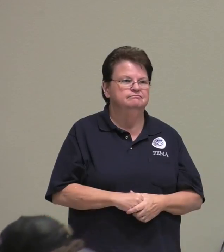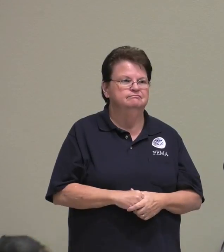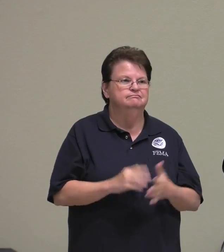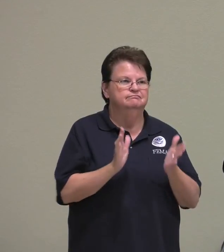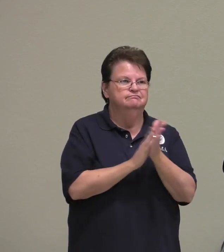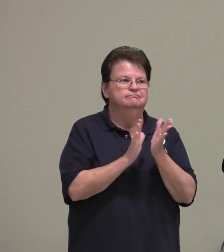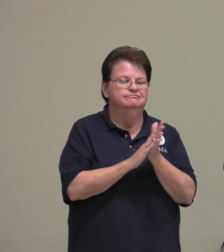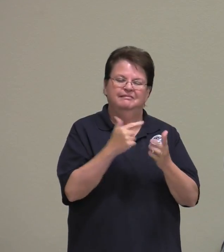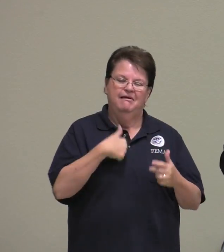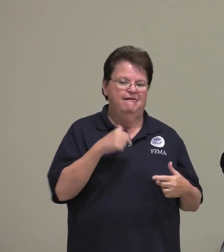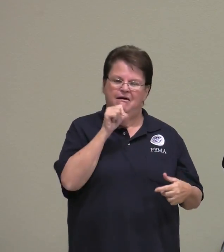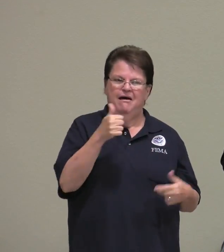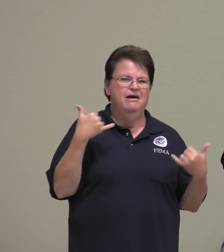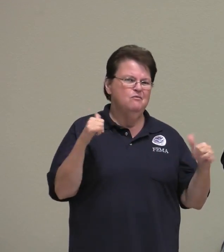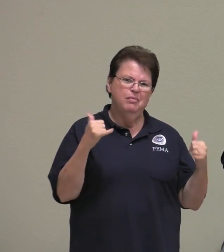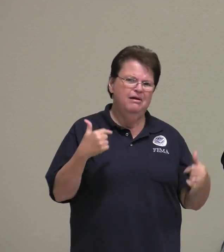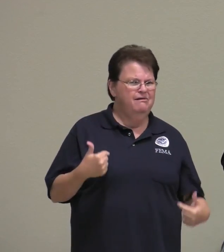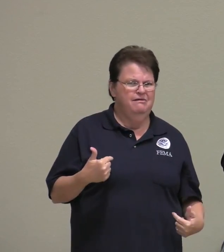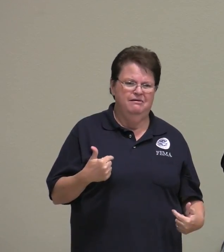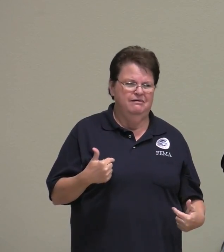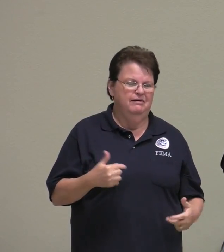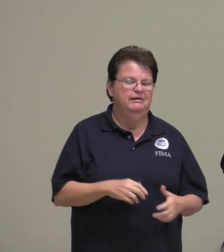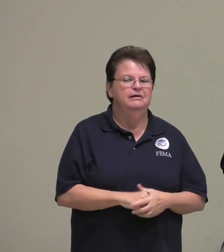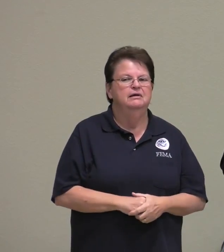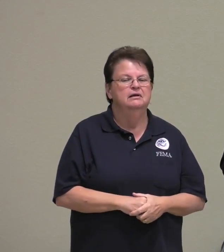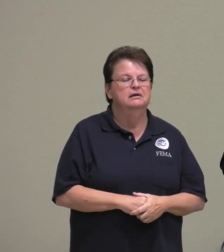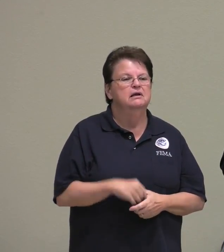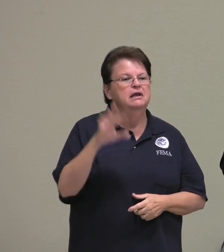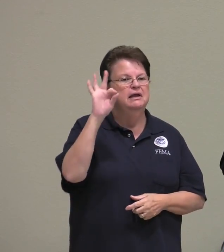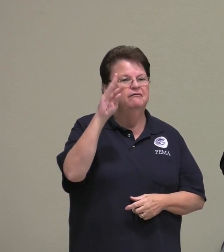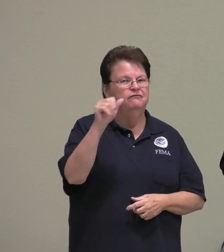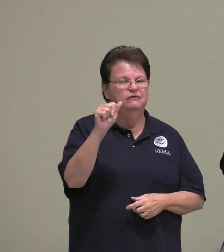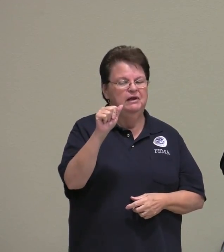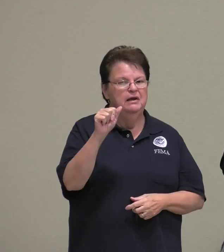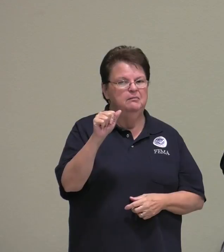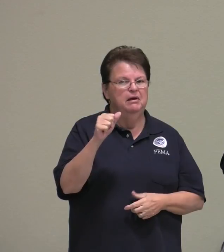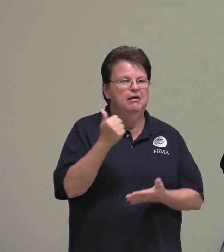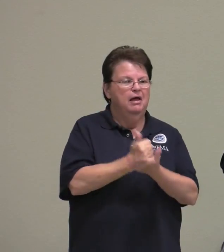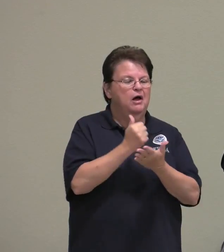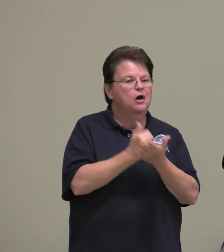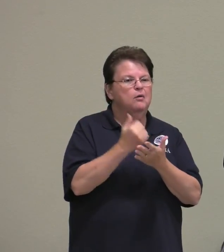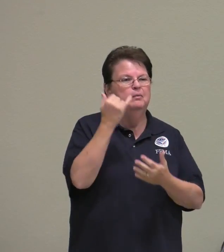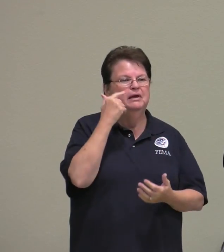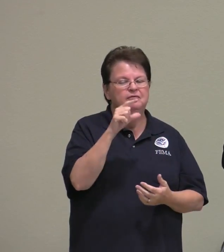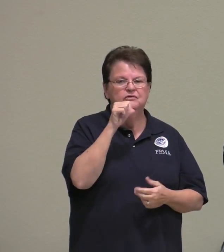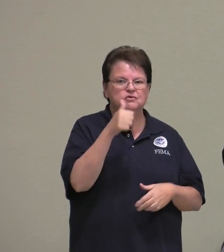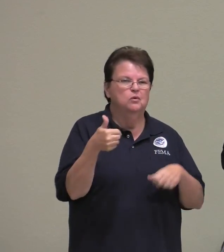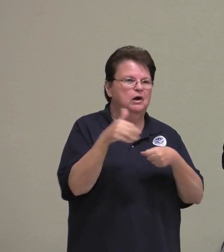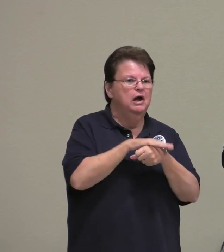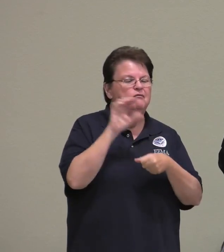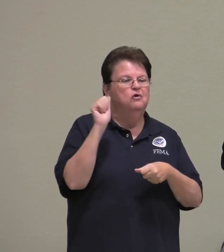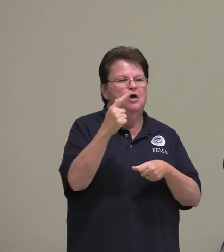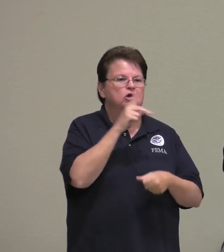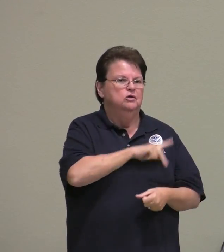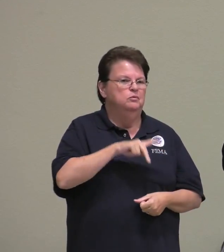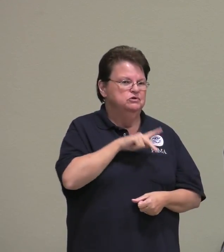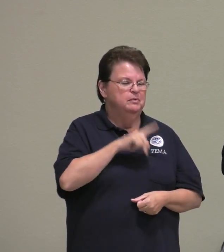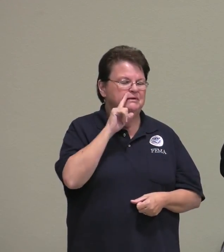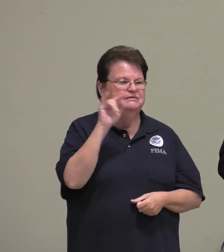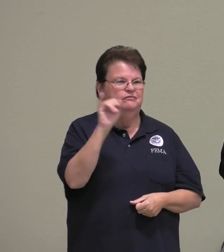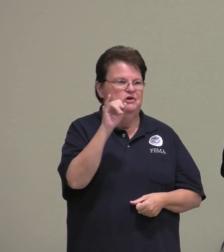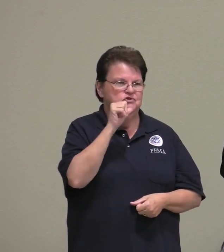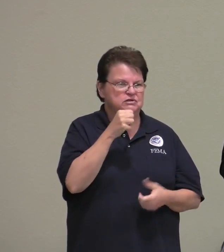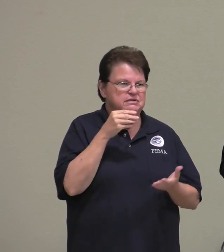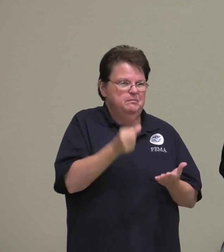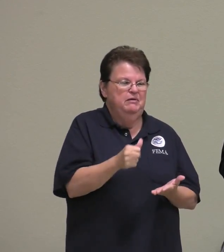I don't play. Okay. Does FEMA kick in if insurance does not cover all of your personal belongings or things that were underinsured? There are